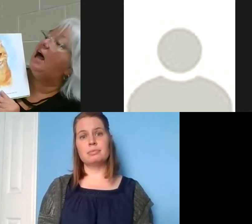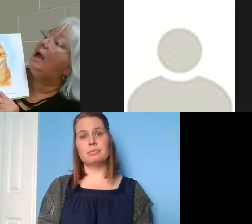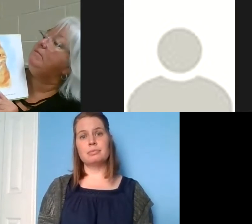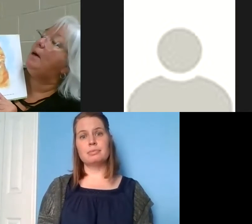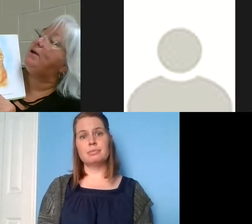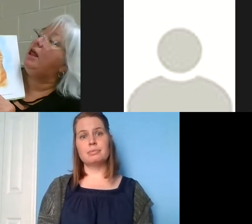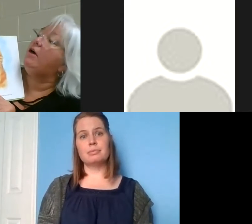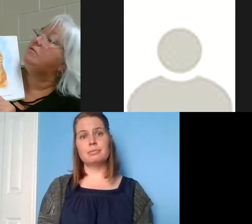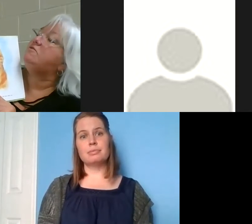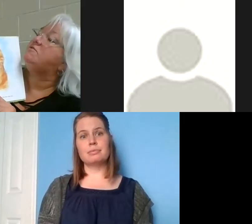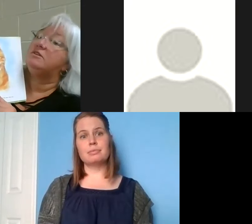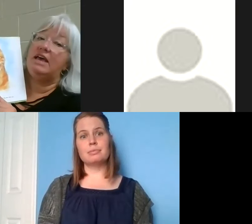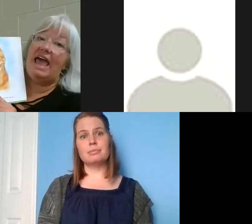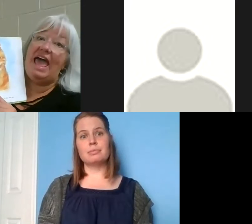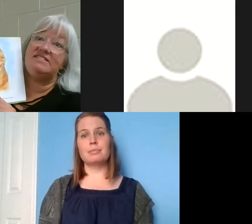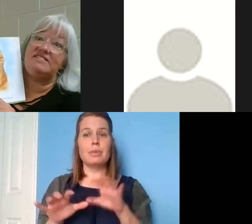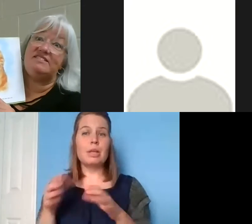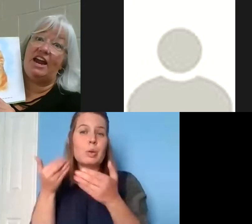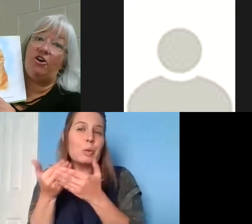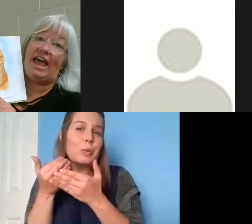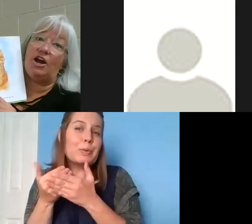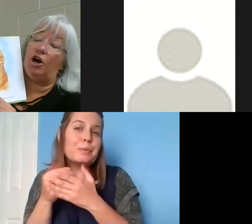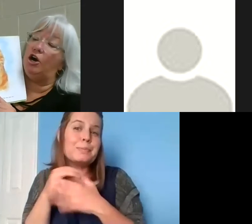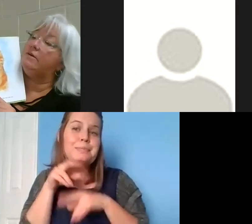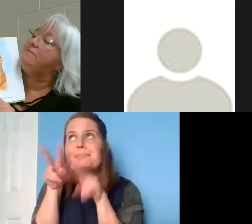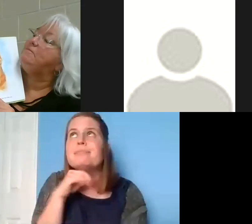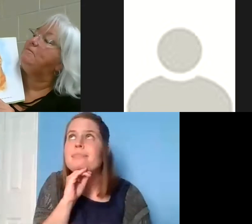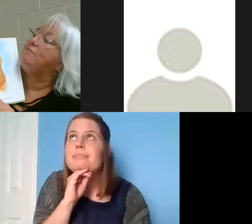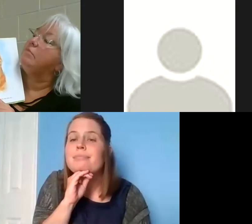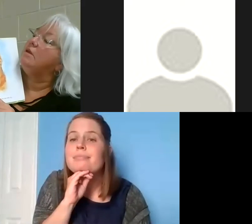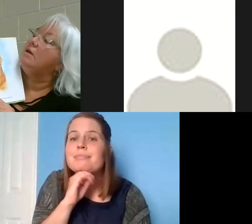He climbed up close and stared at her.